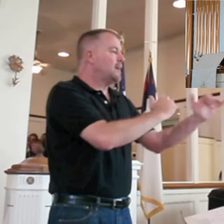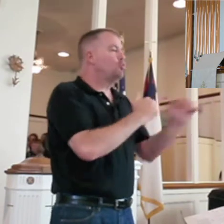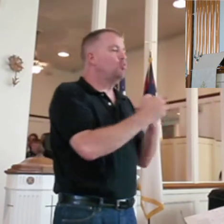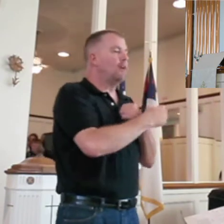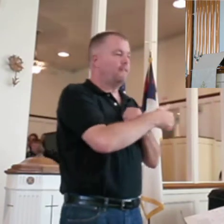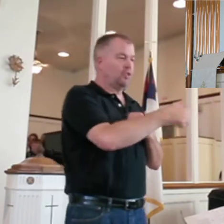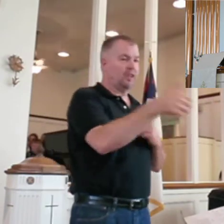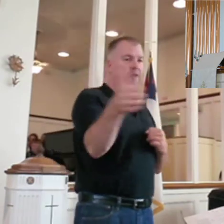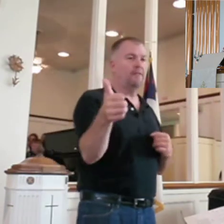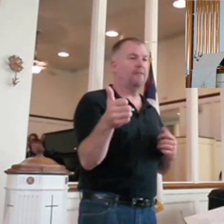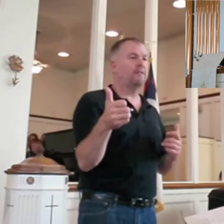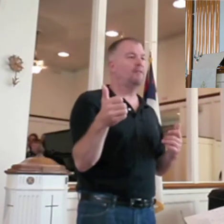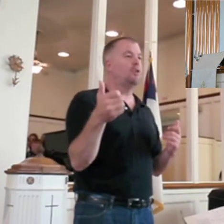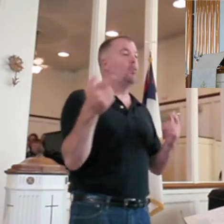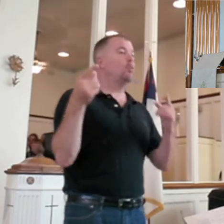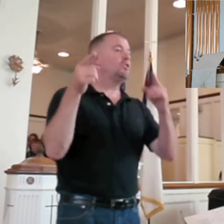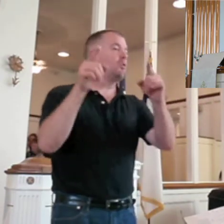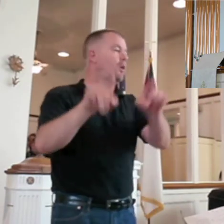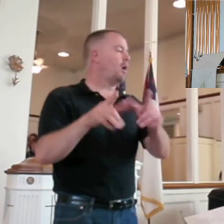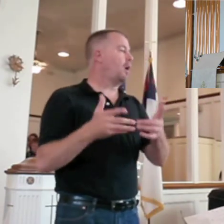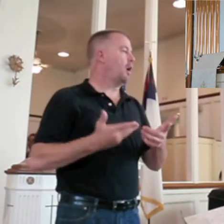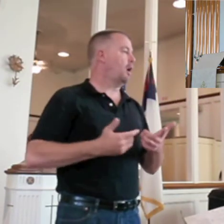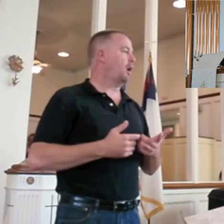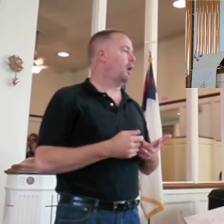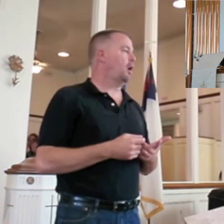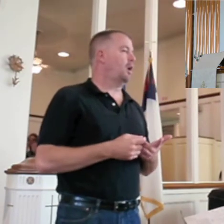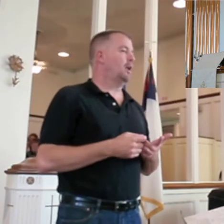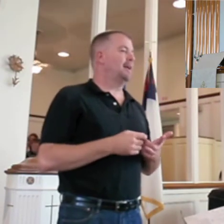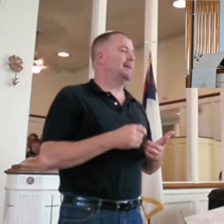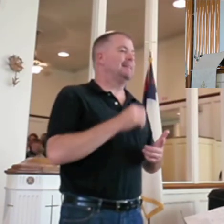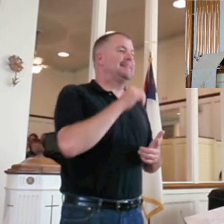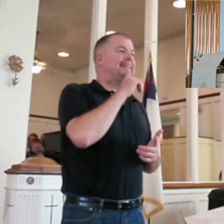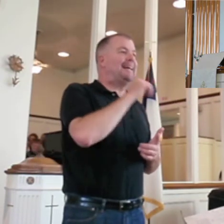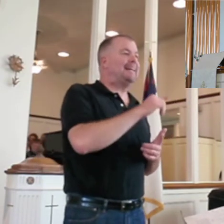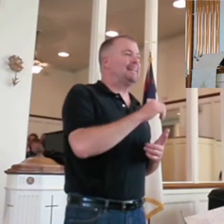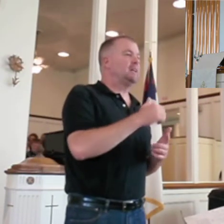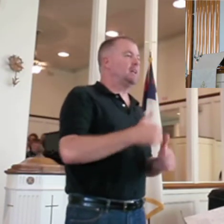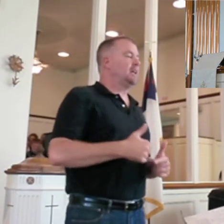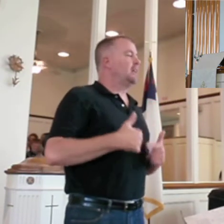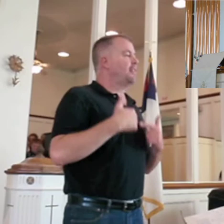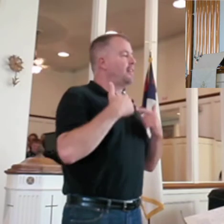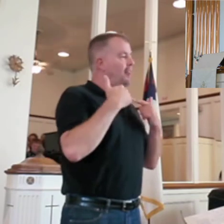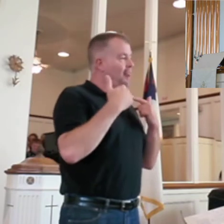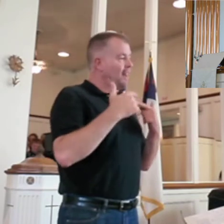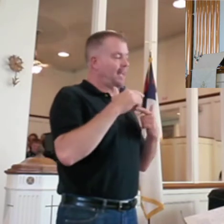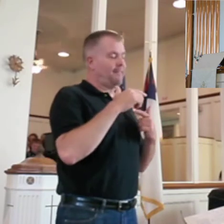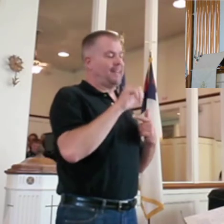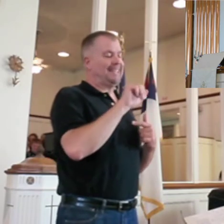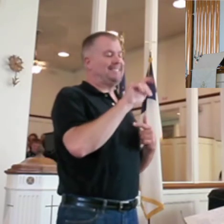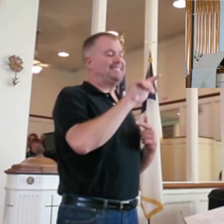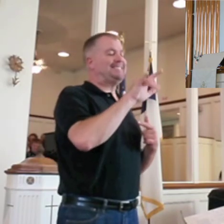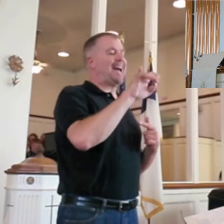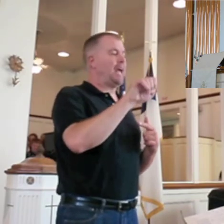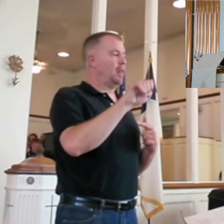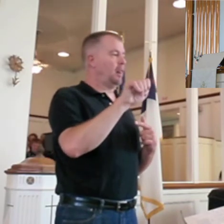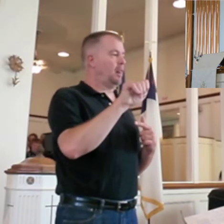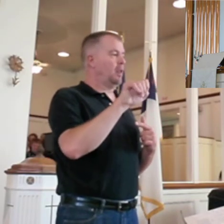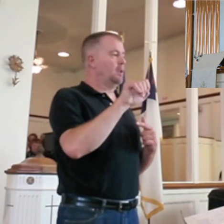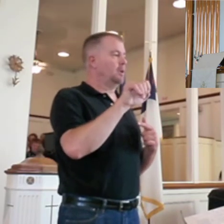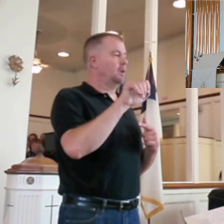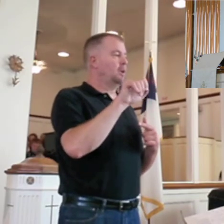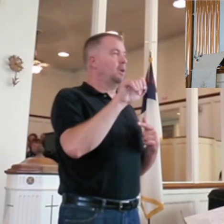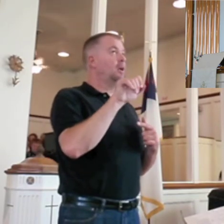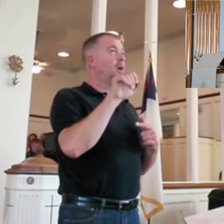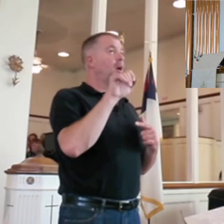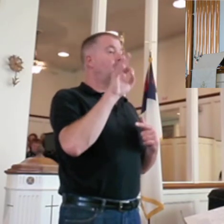yourself. What's going on, not this, it's the lifestyle of the king that we're supposed